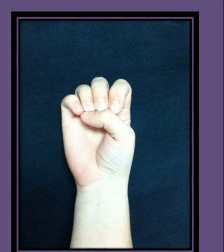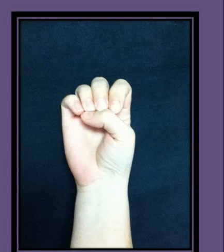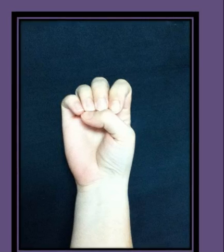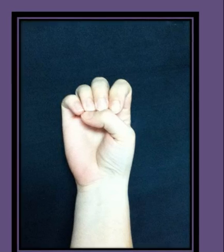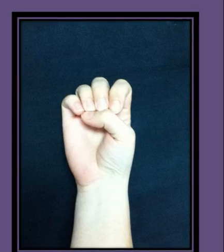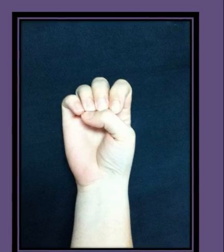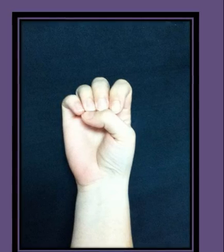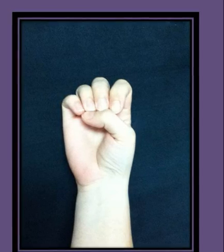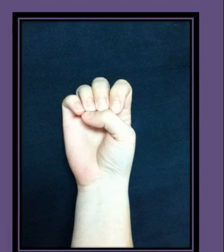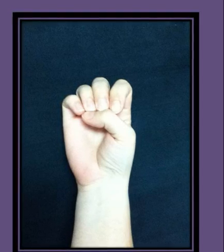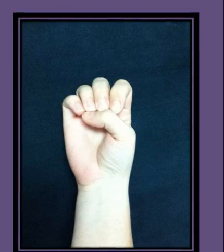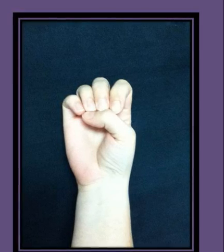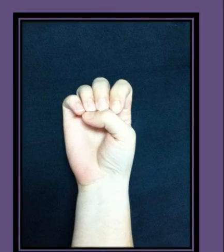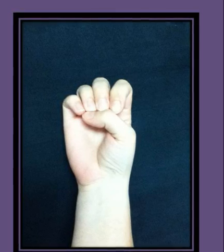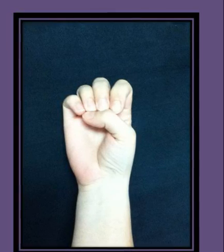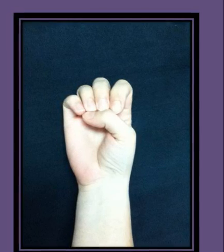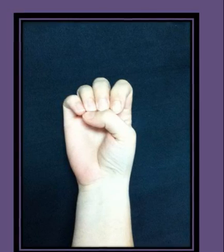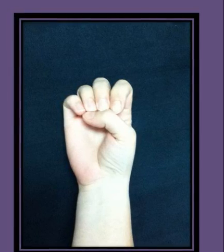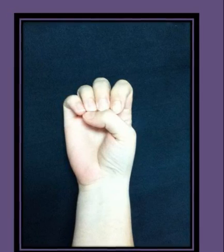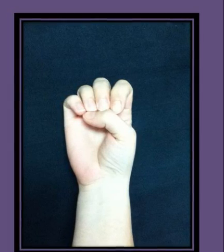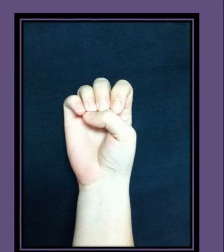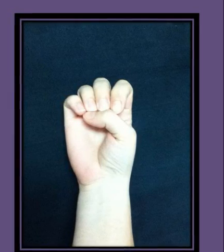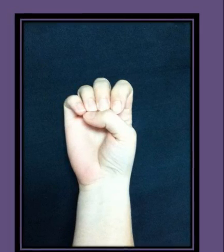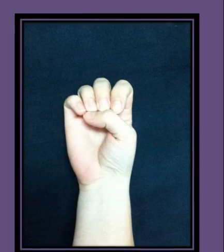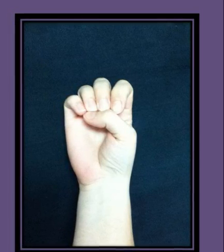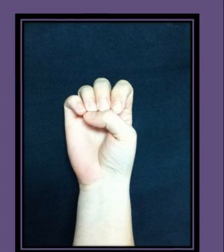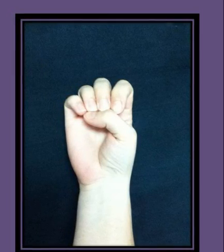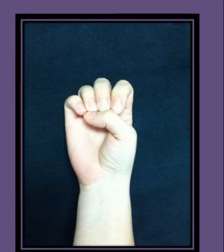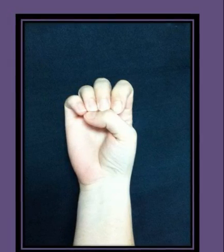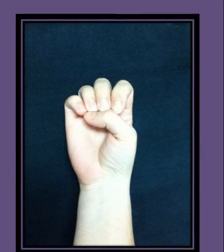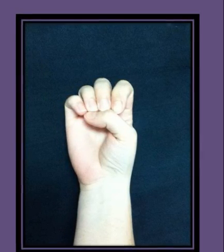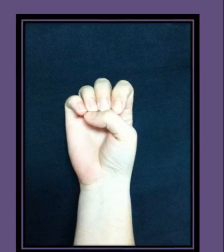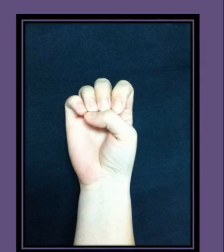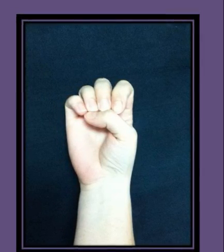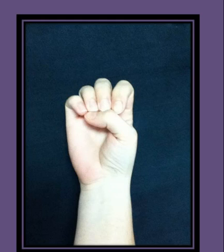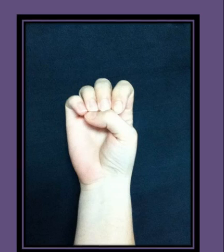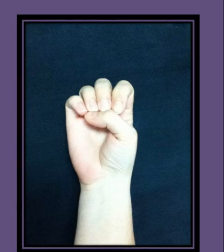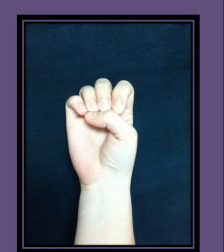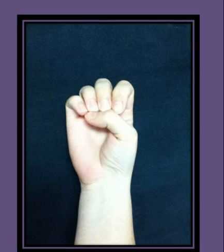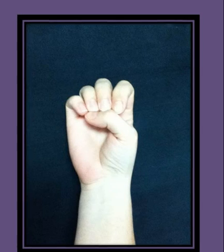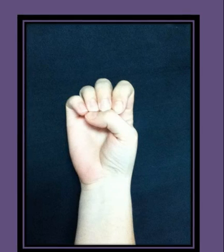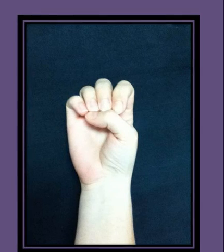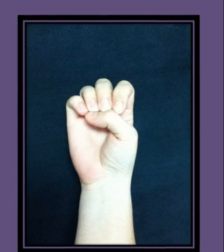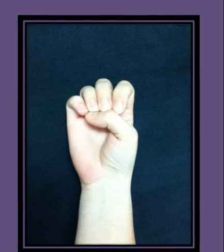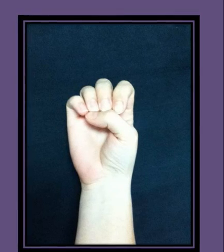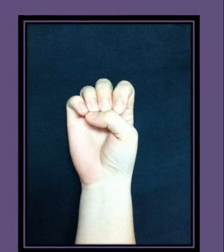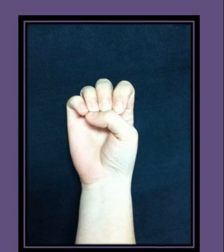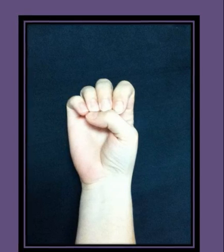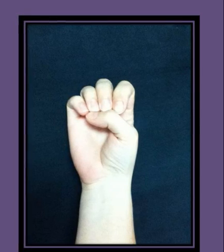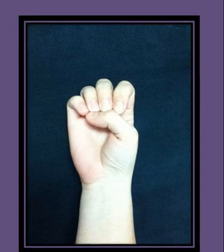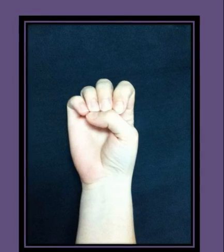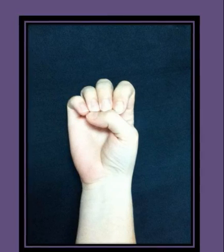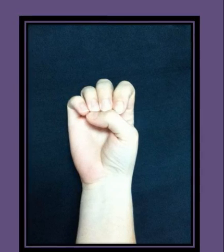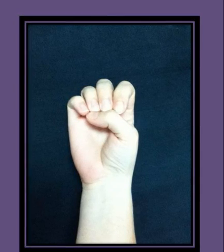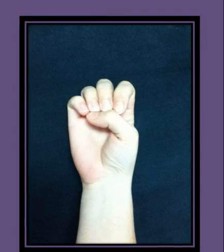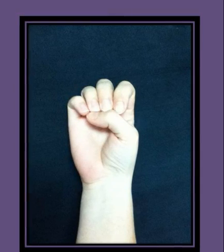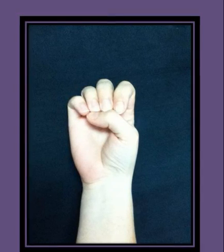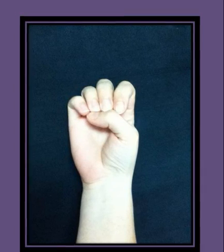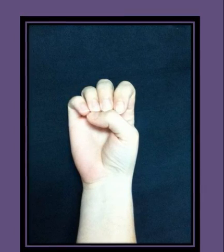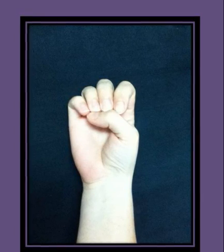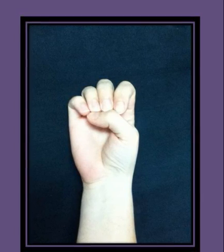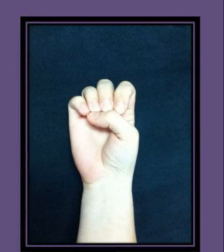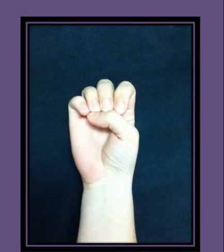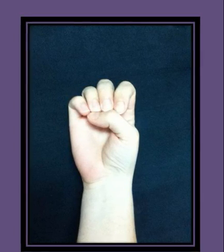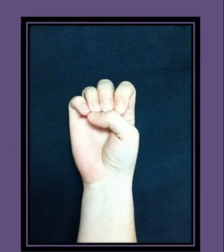thumb parallel because your thumb is not intended to bend that way. However, once the thumb is bent and creates a parallel